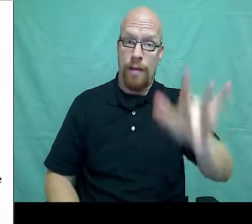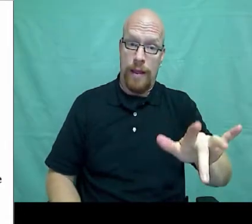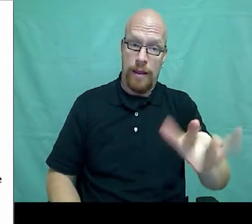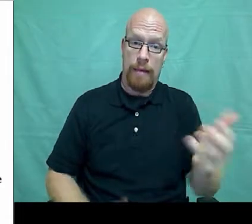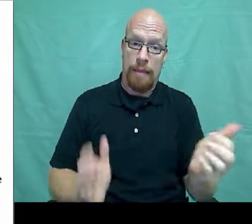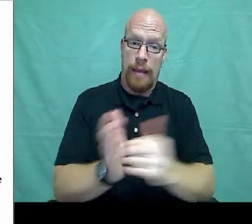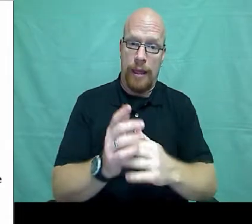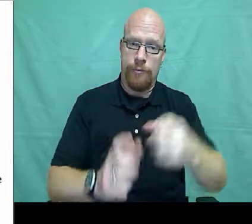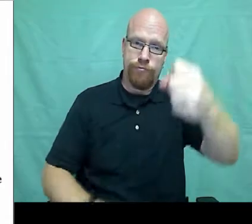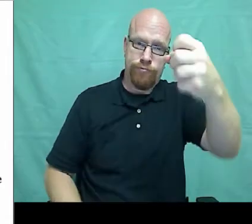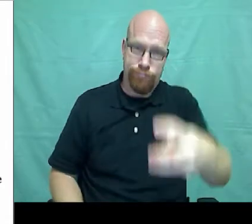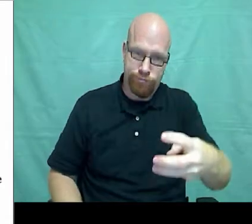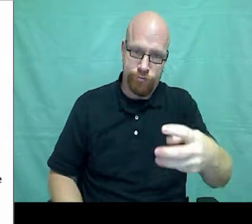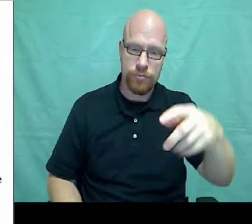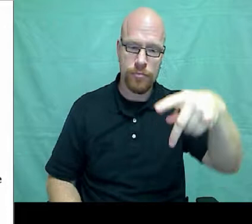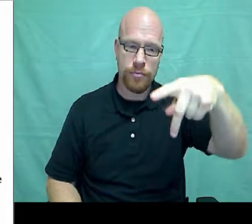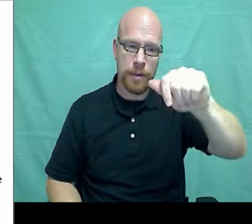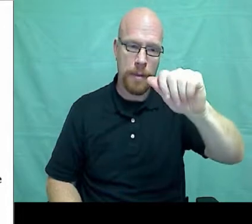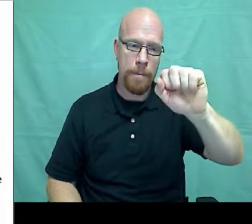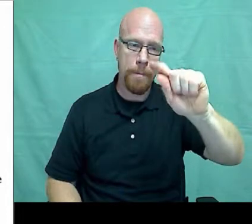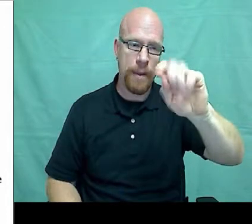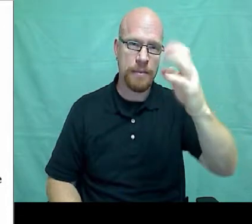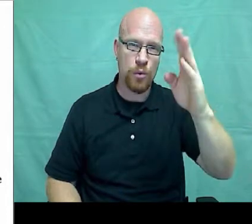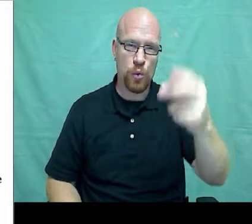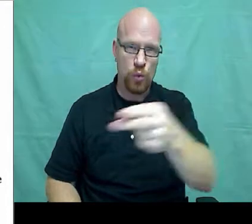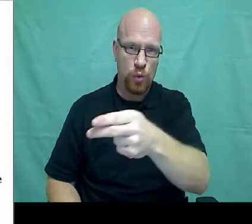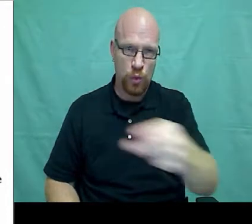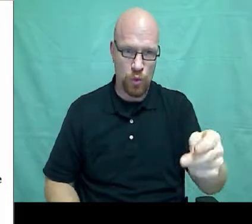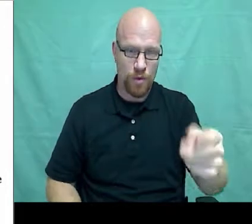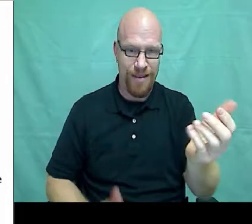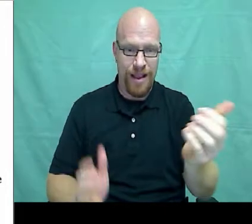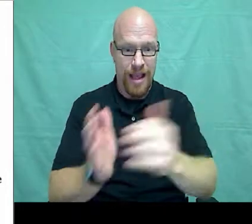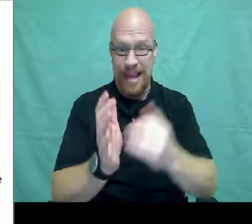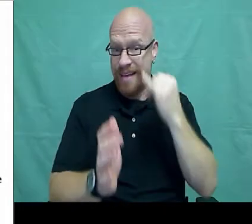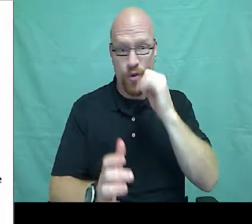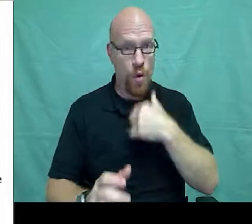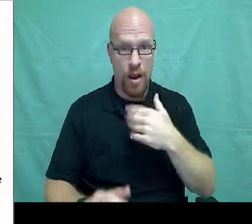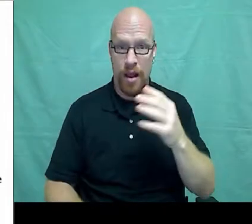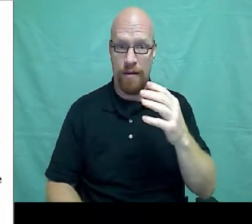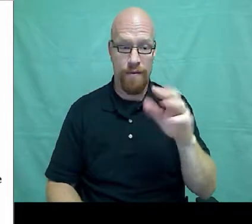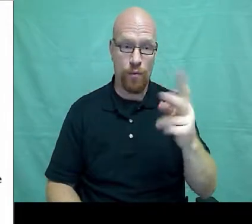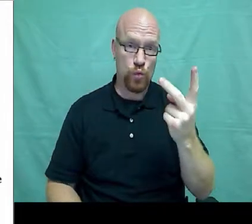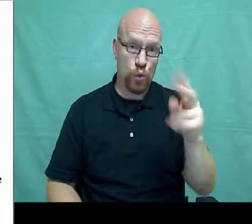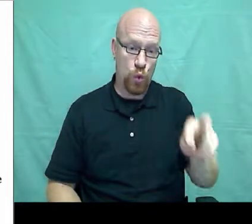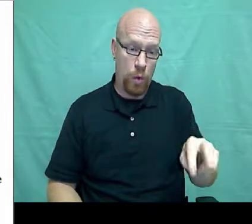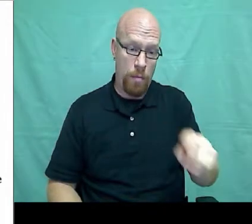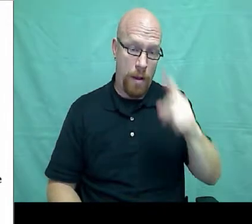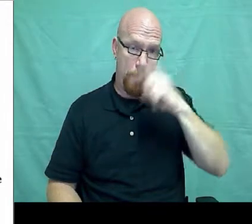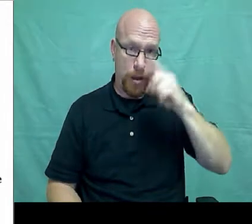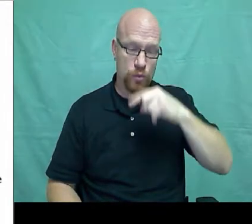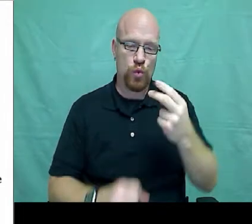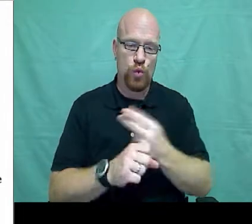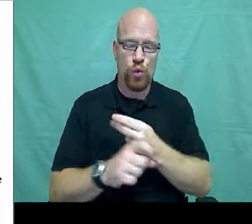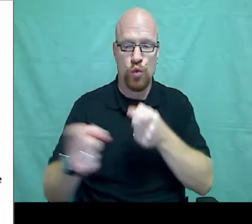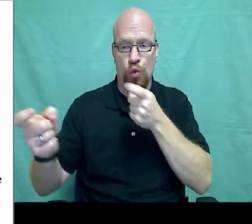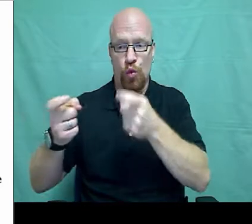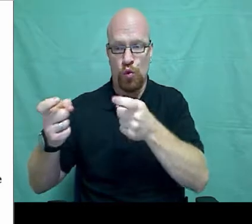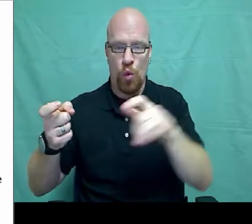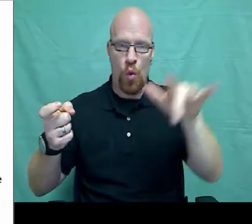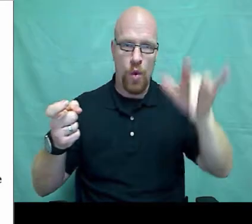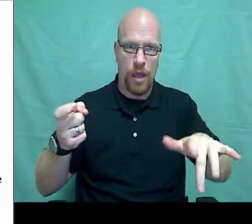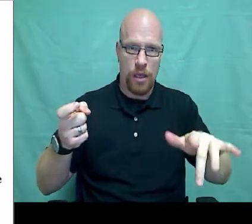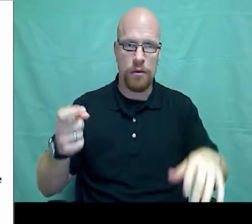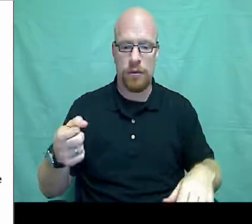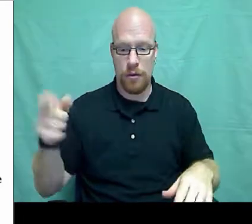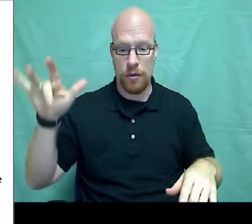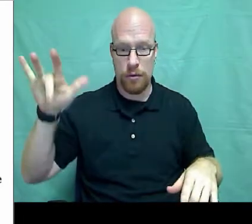you right click once again and there's this other menu where you have paste as an option. If you don't have a two button mouse, you may use